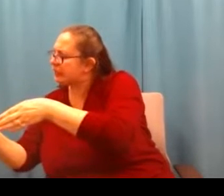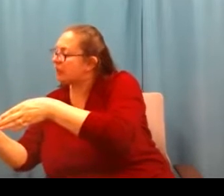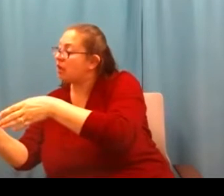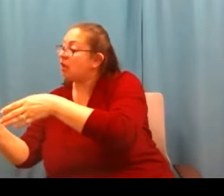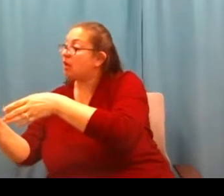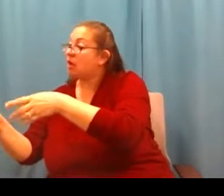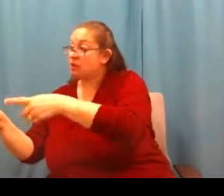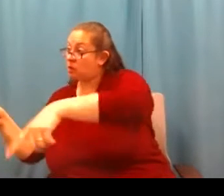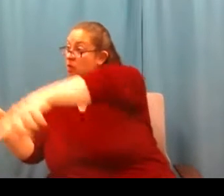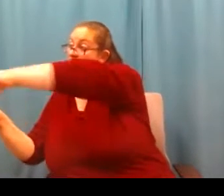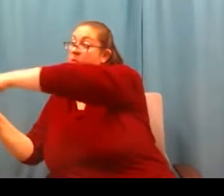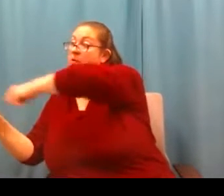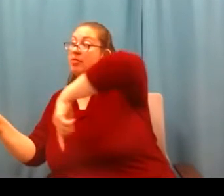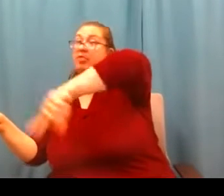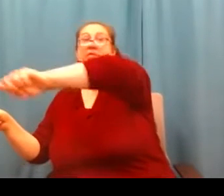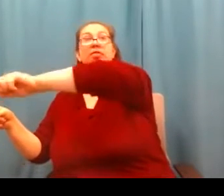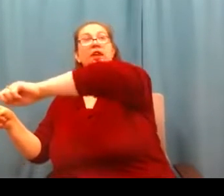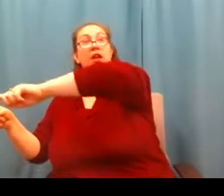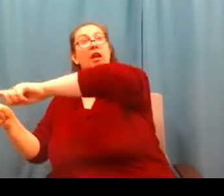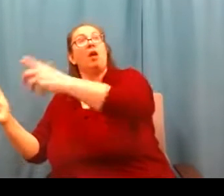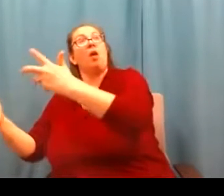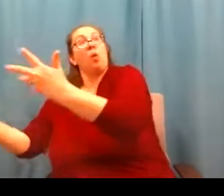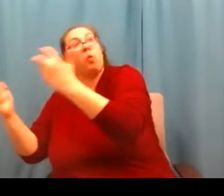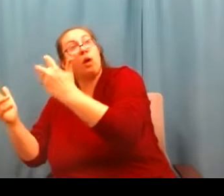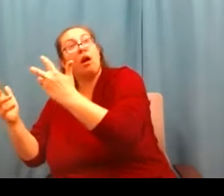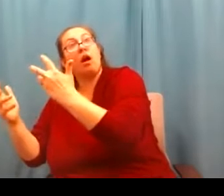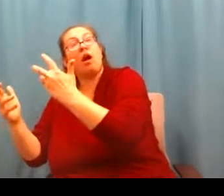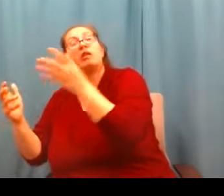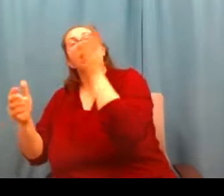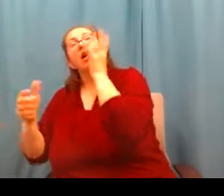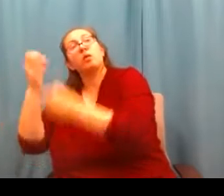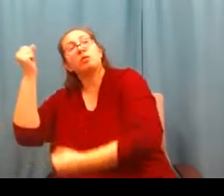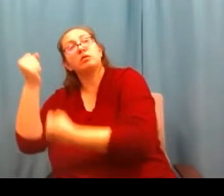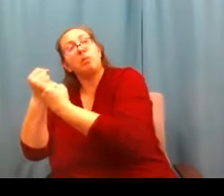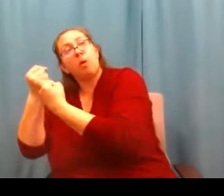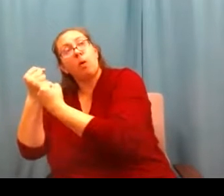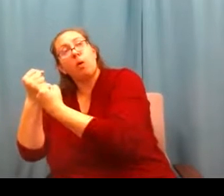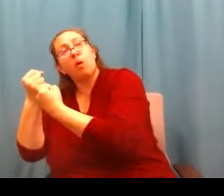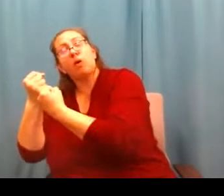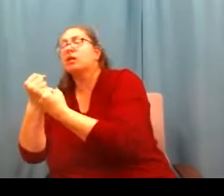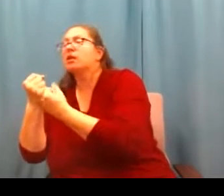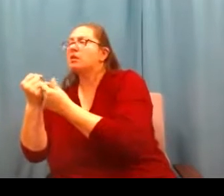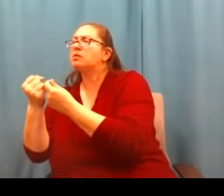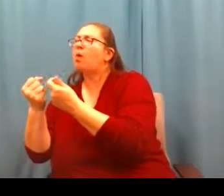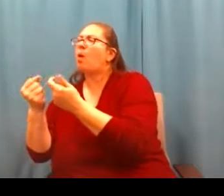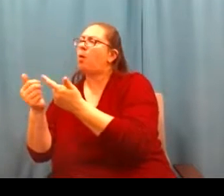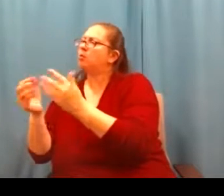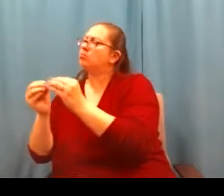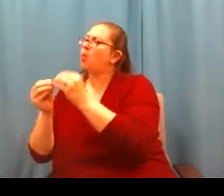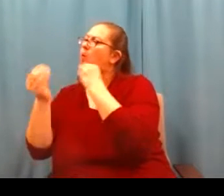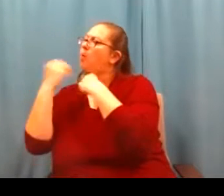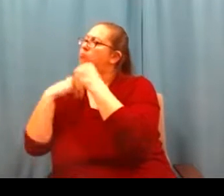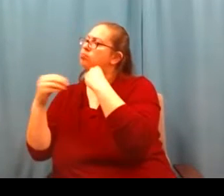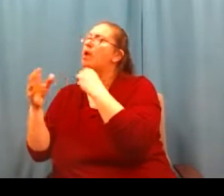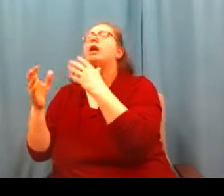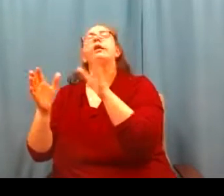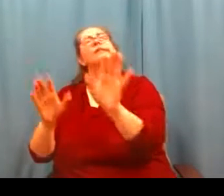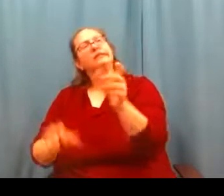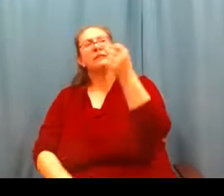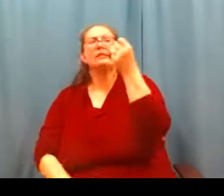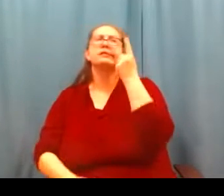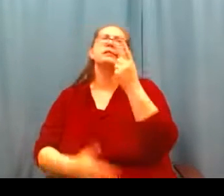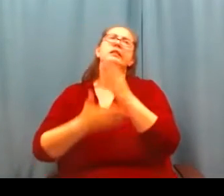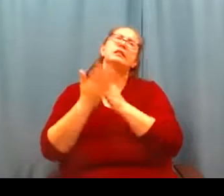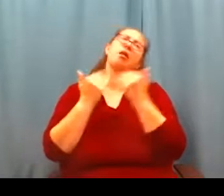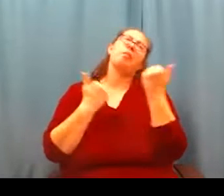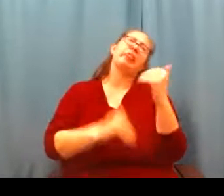that neighborhood will support closing down in order to expand dining. Now, there'll be some limitations. We're not going to